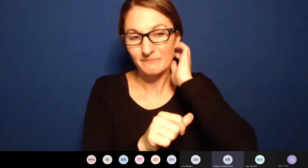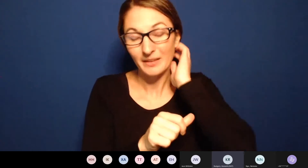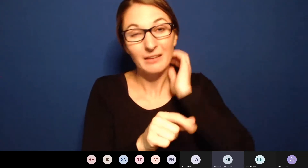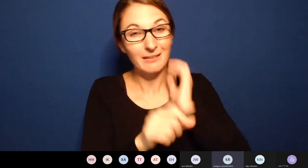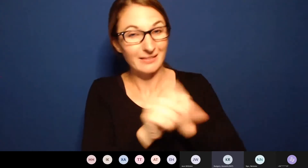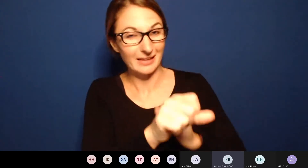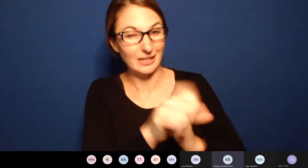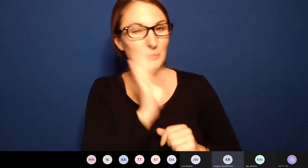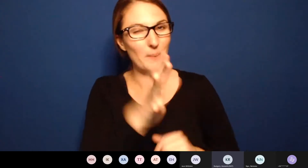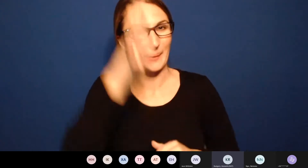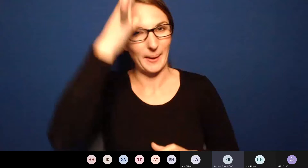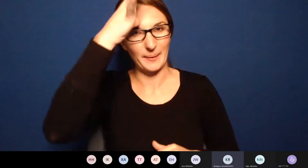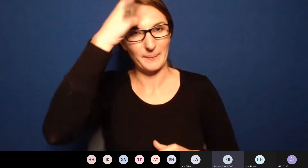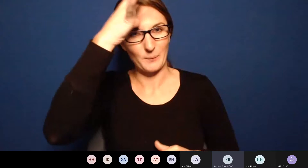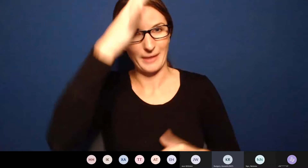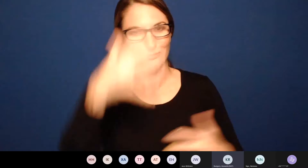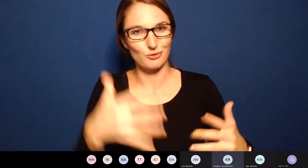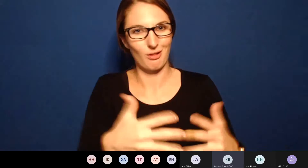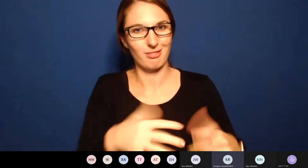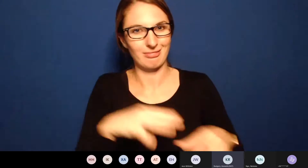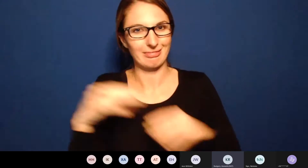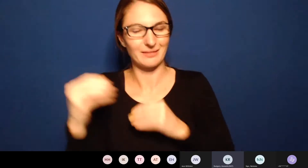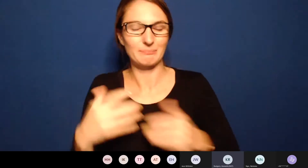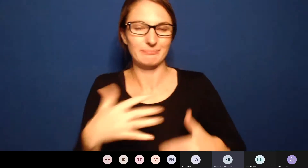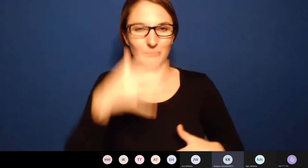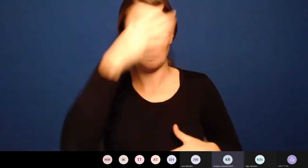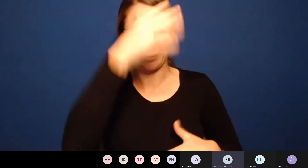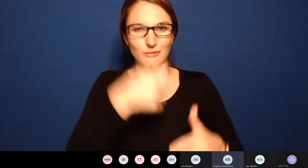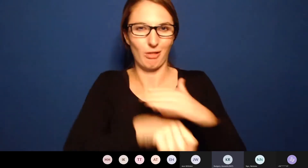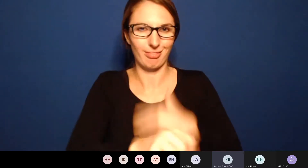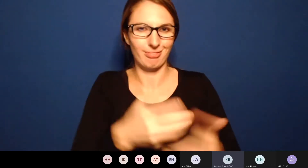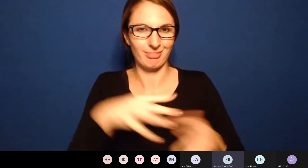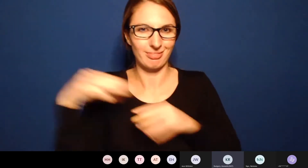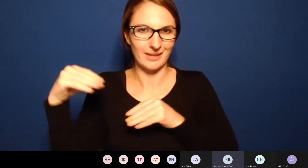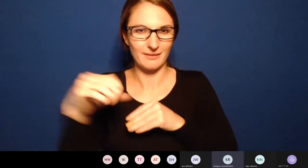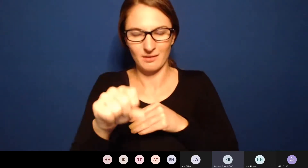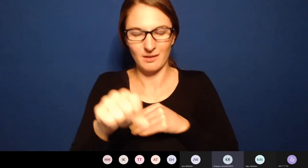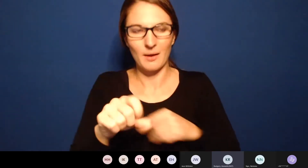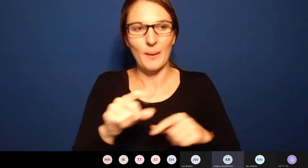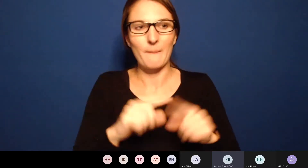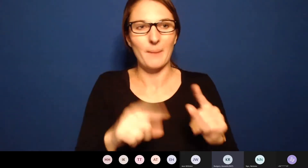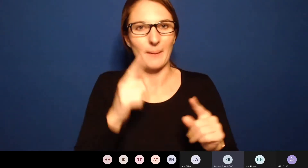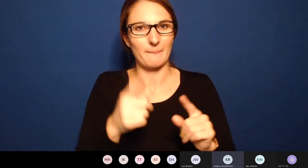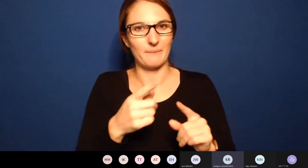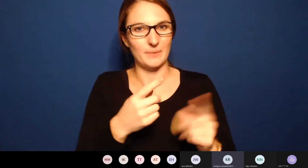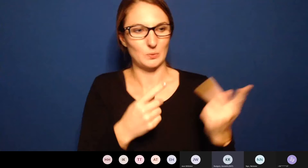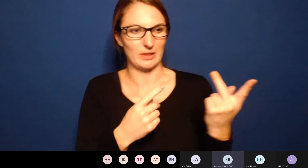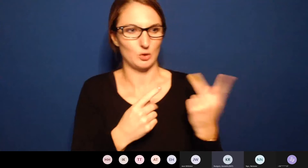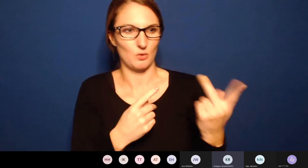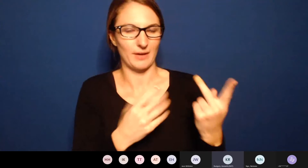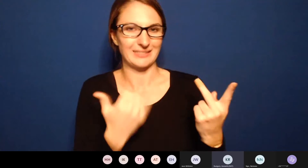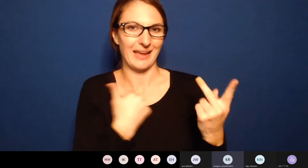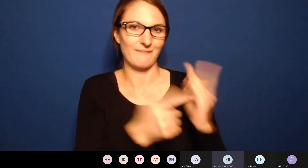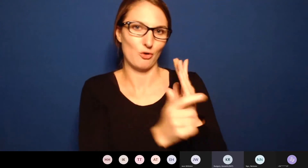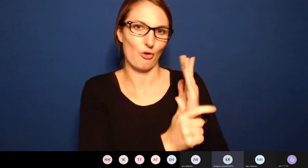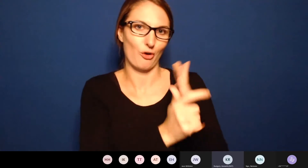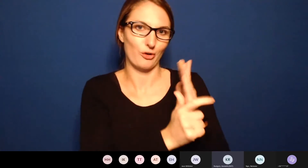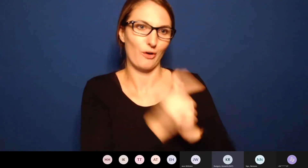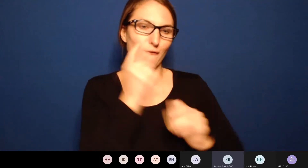leave, um, between he and I, to get an article in Access Press